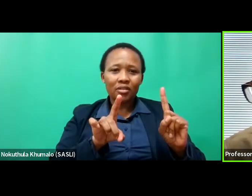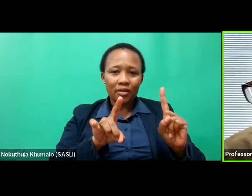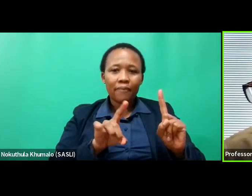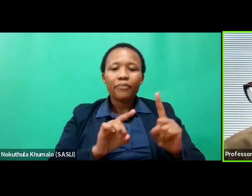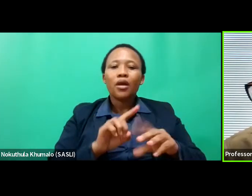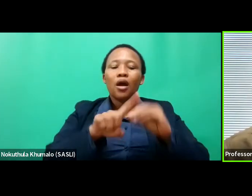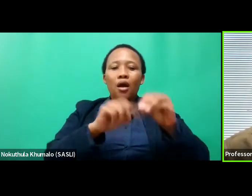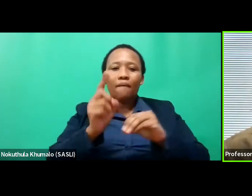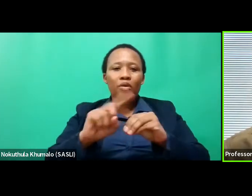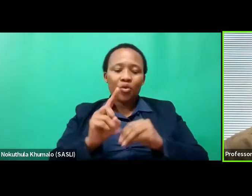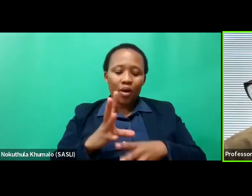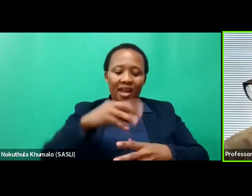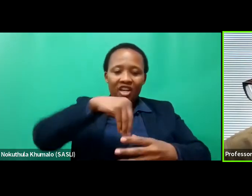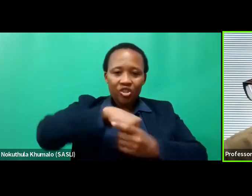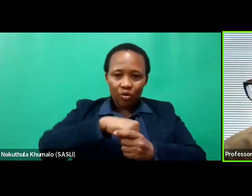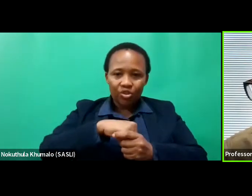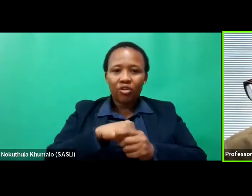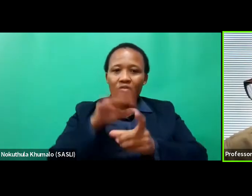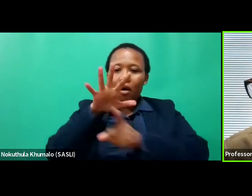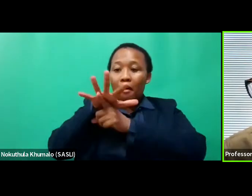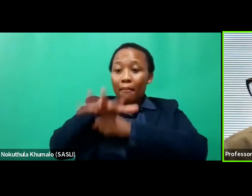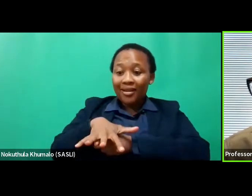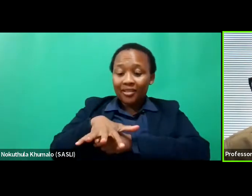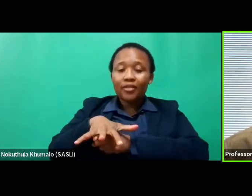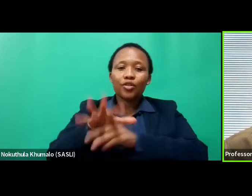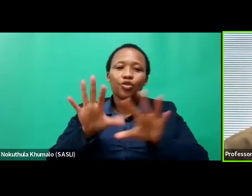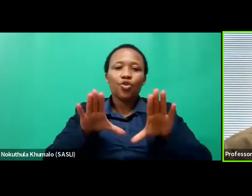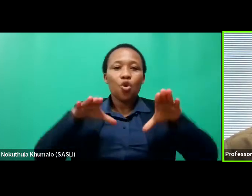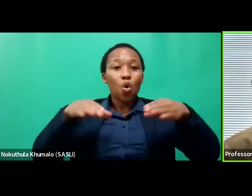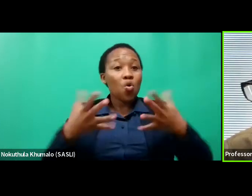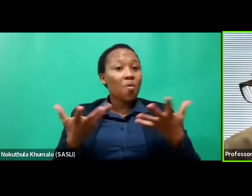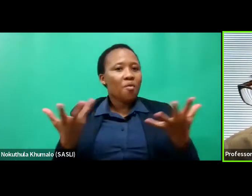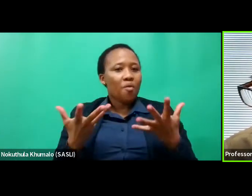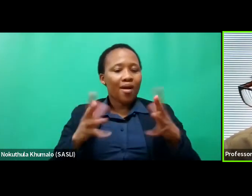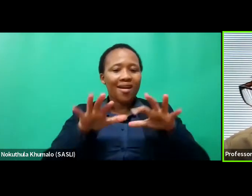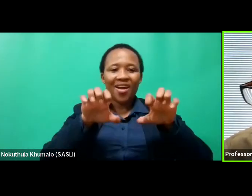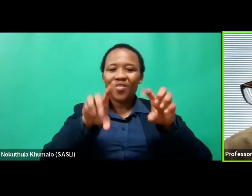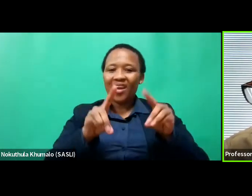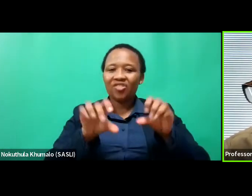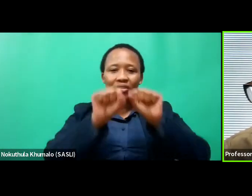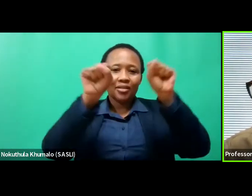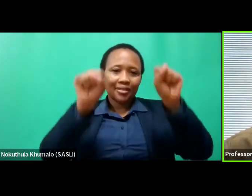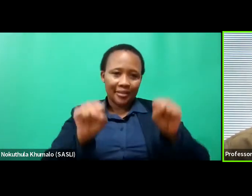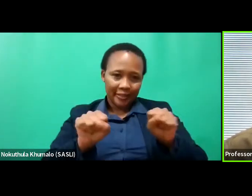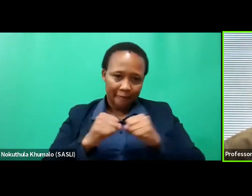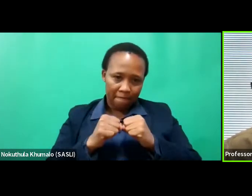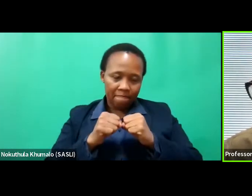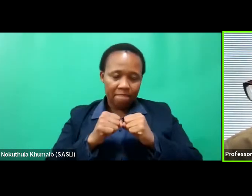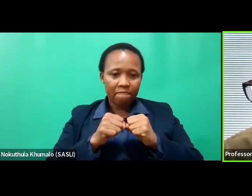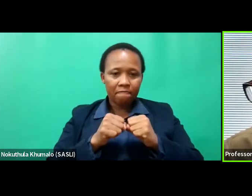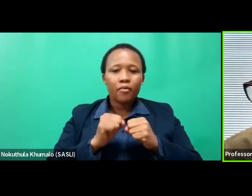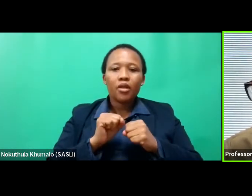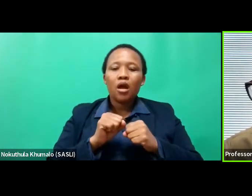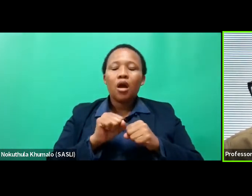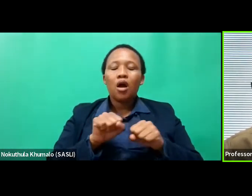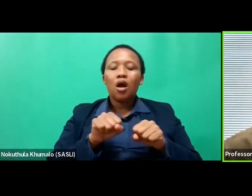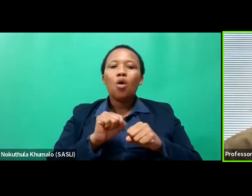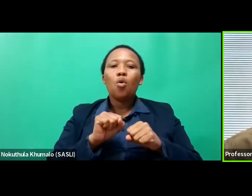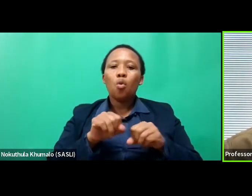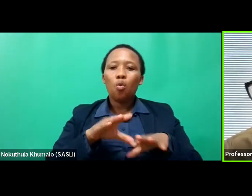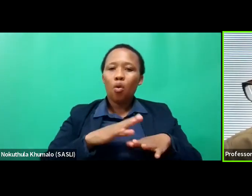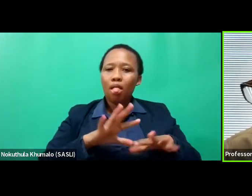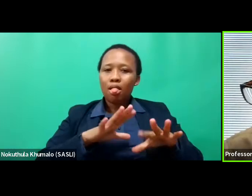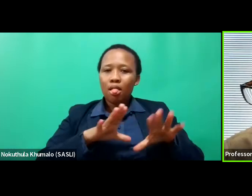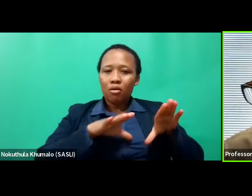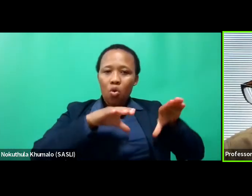marginalized groups in the education system. He argues that instead of blaming working class underachievement, on